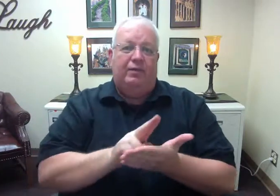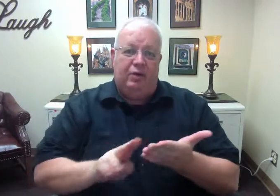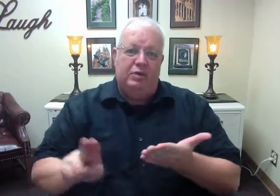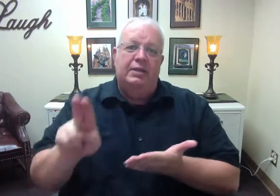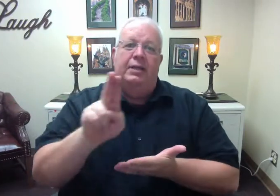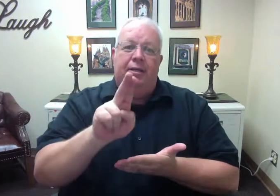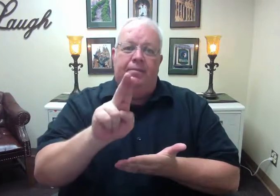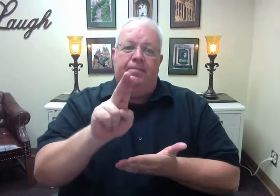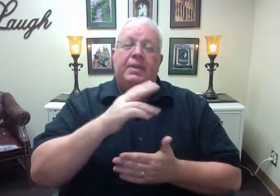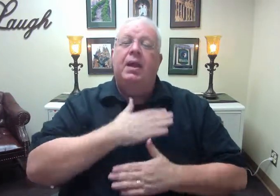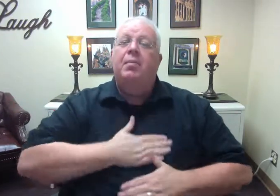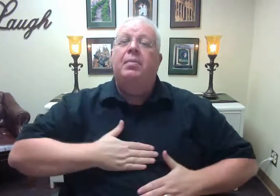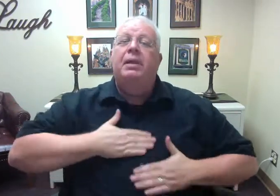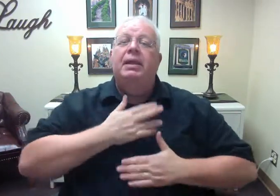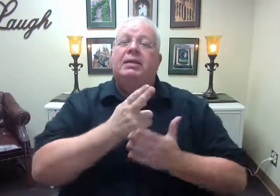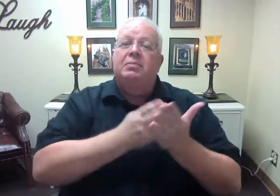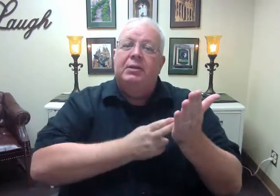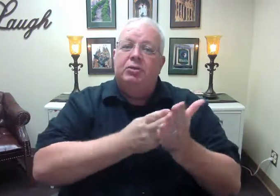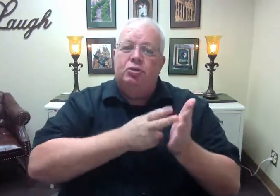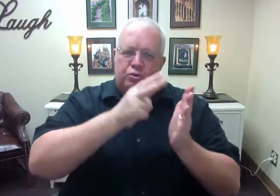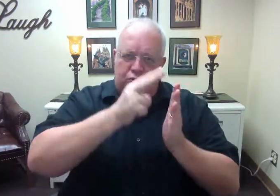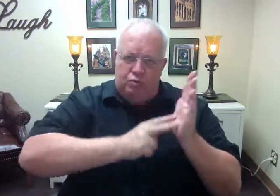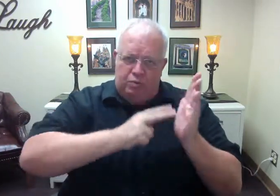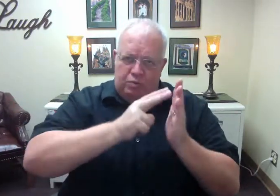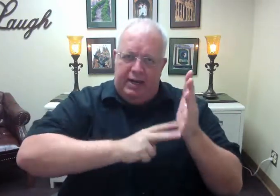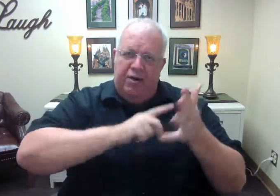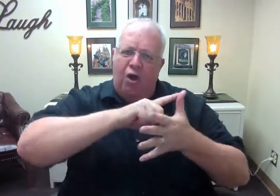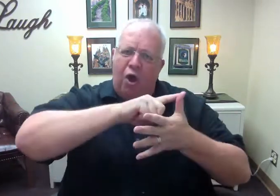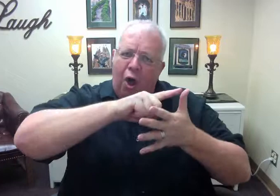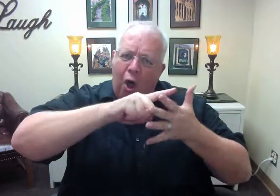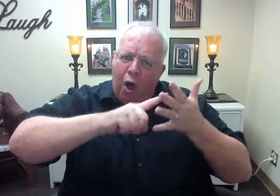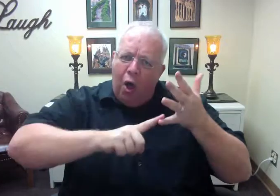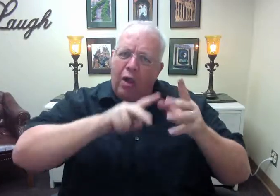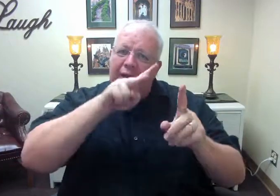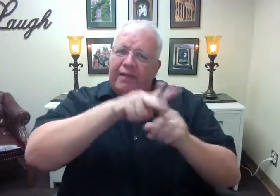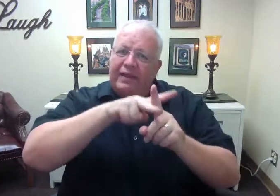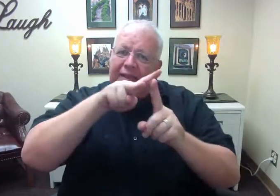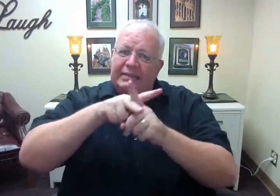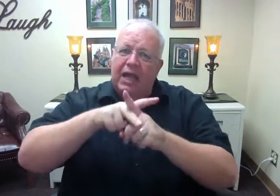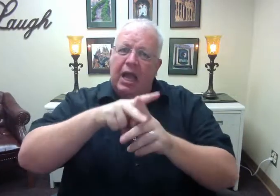of the assigned readings for next class. See you next week.